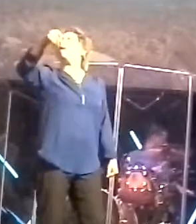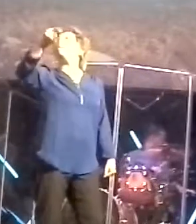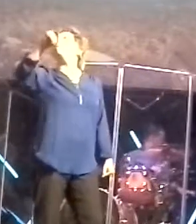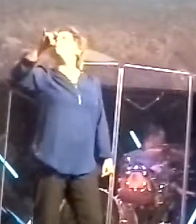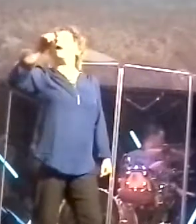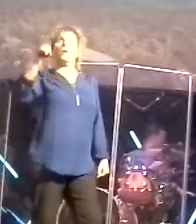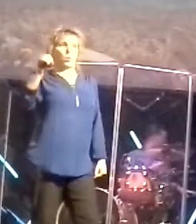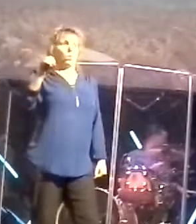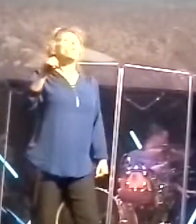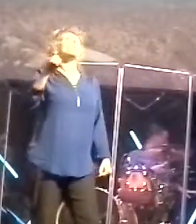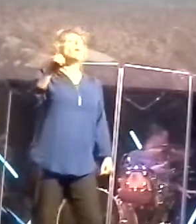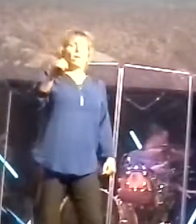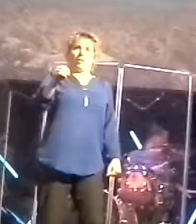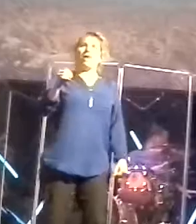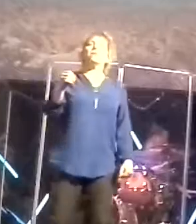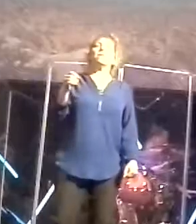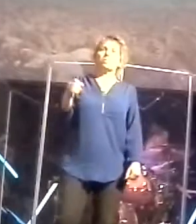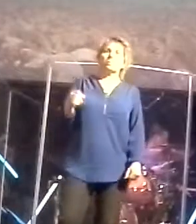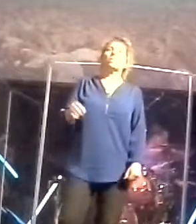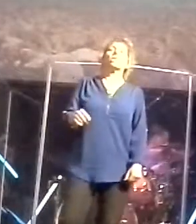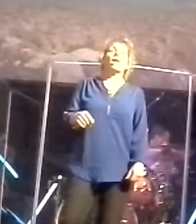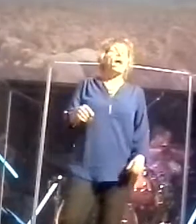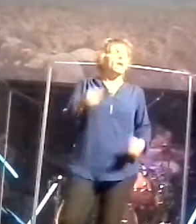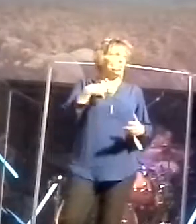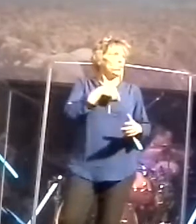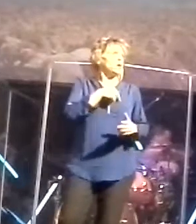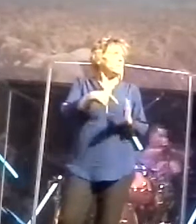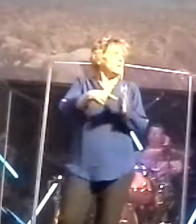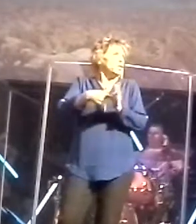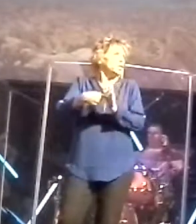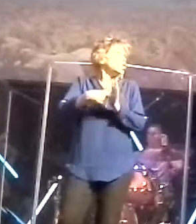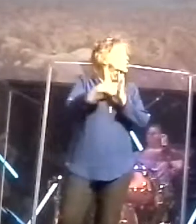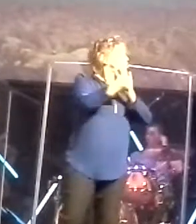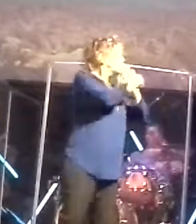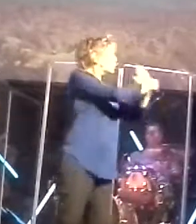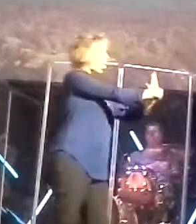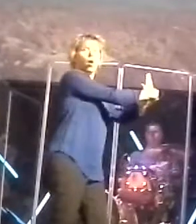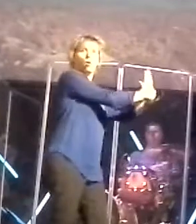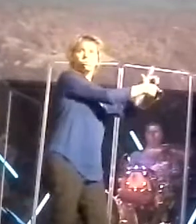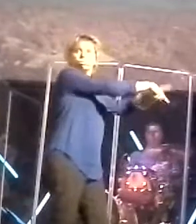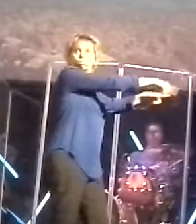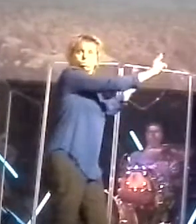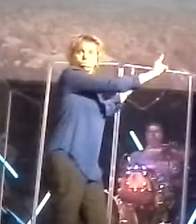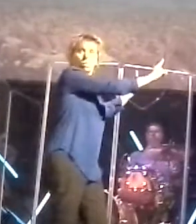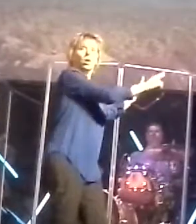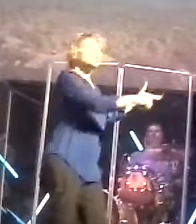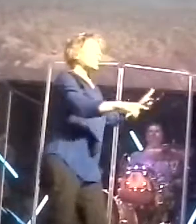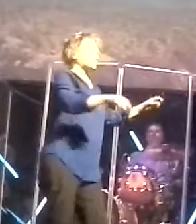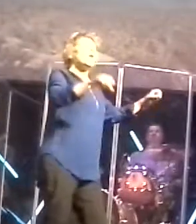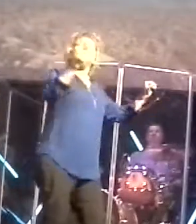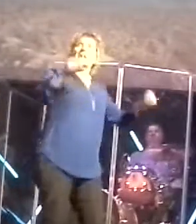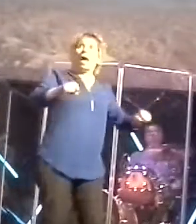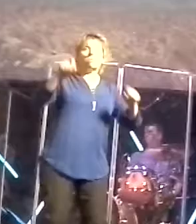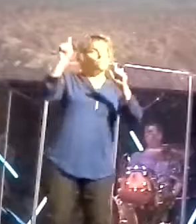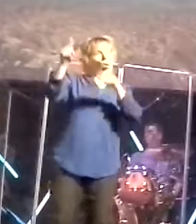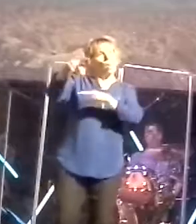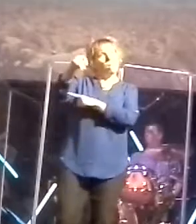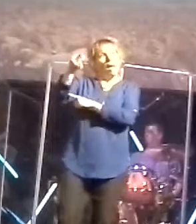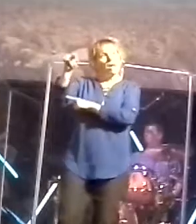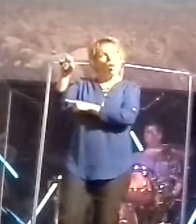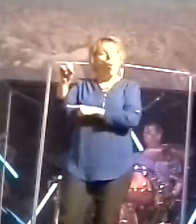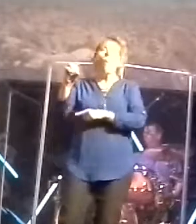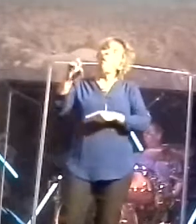service. We're having it on the patio, but we're also going to be showing it on the main screen. So you can hang out, watch them here, or you can go out on the